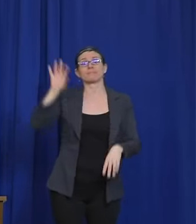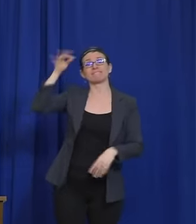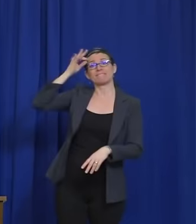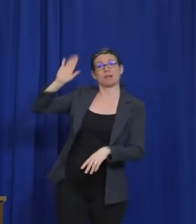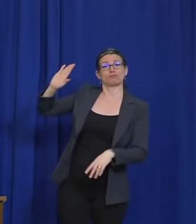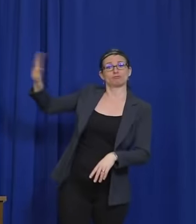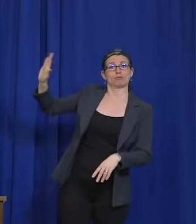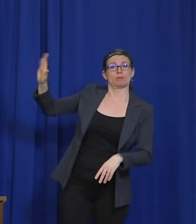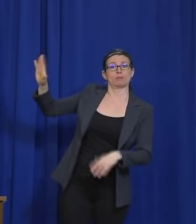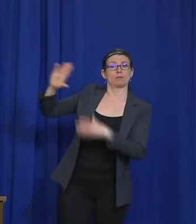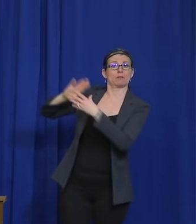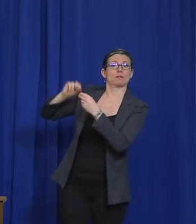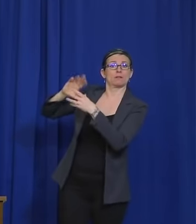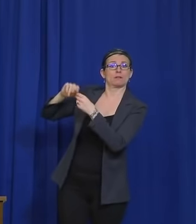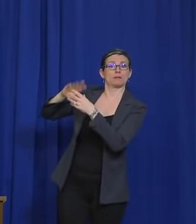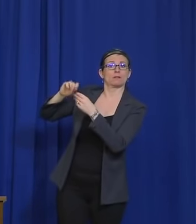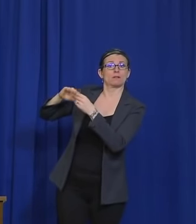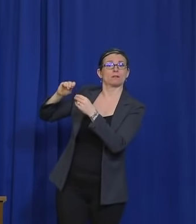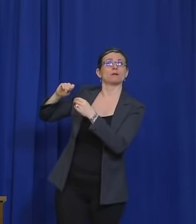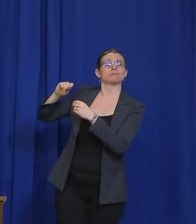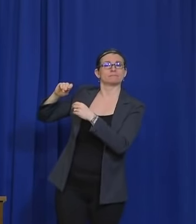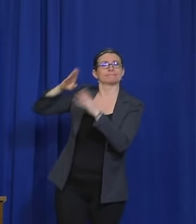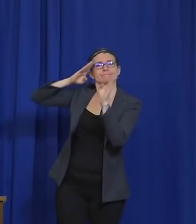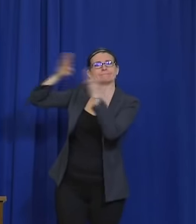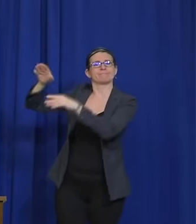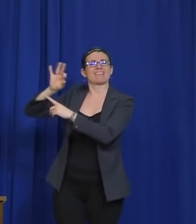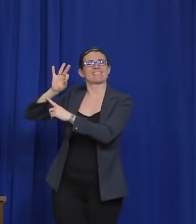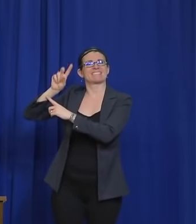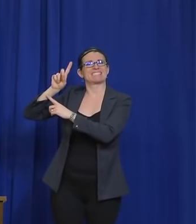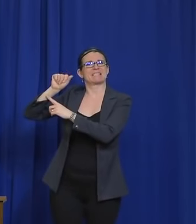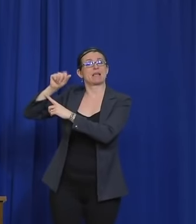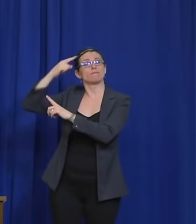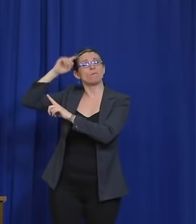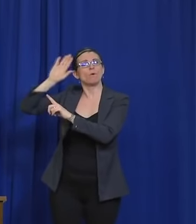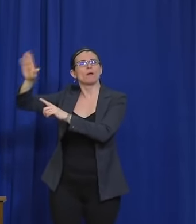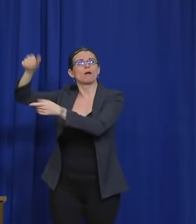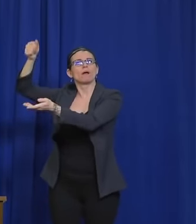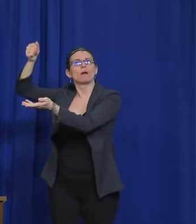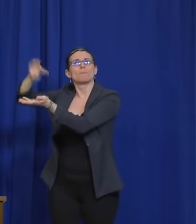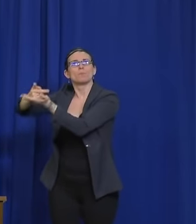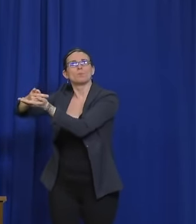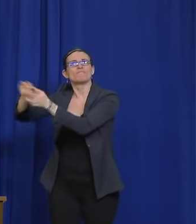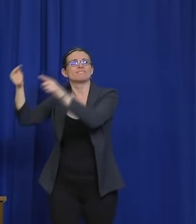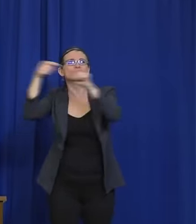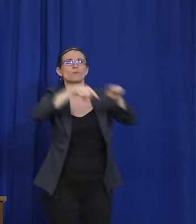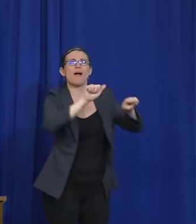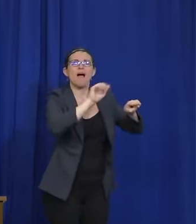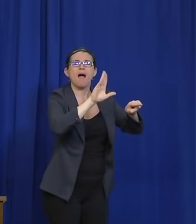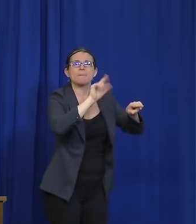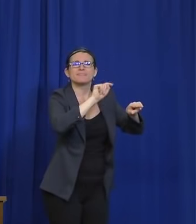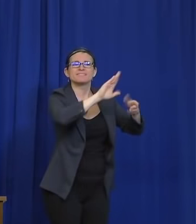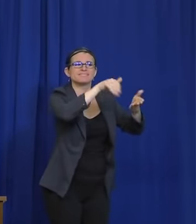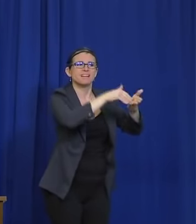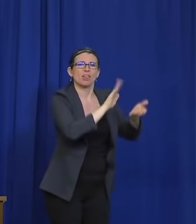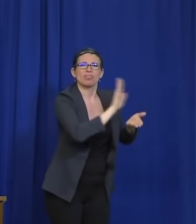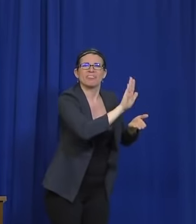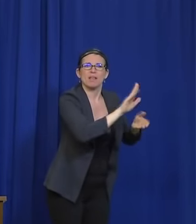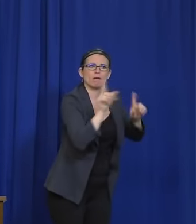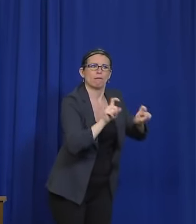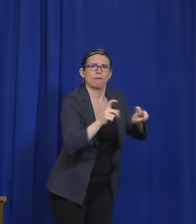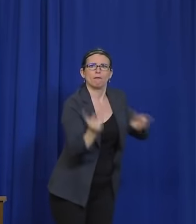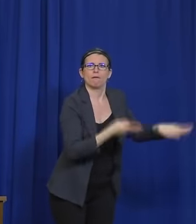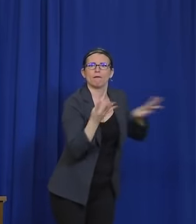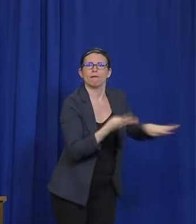FDA authorized the rapid testing mechanism that Abbott Labs developed, we then found that the federal